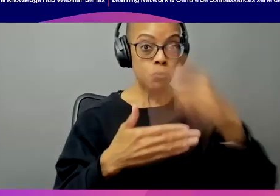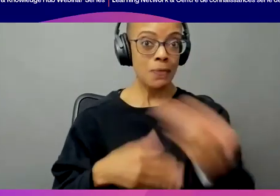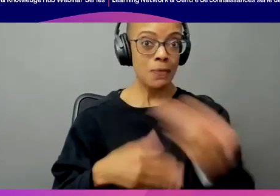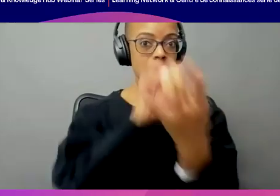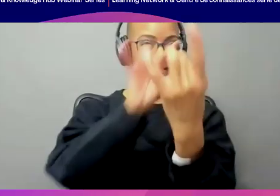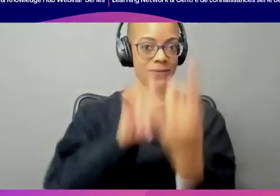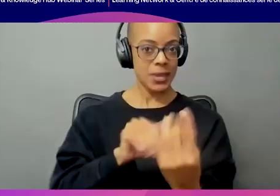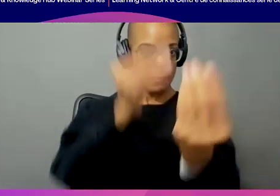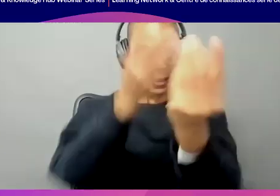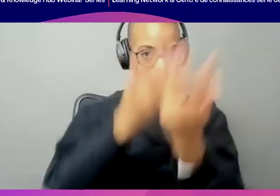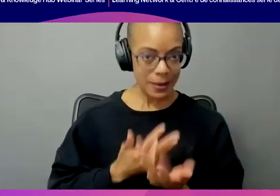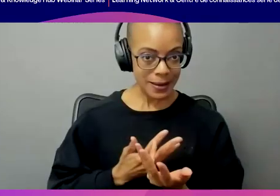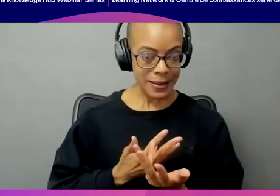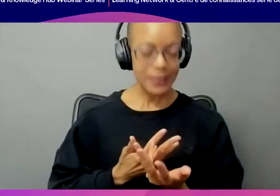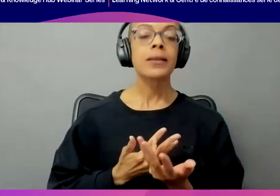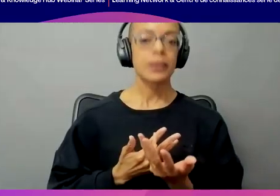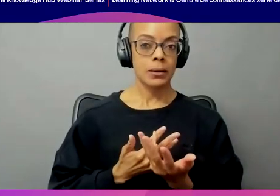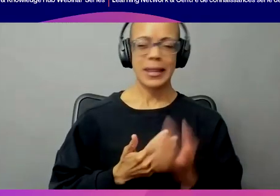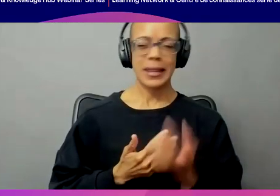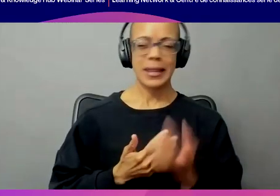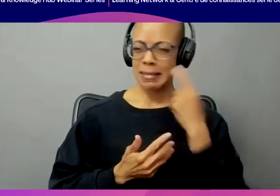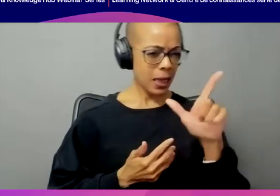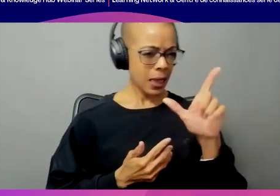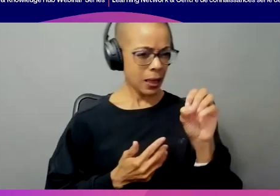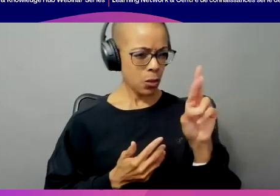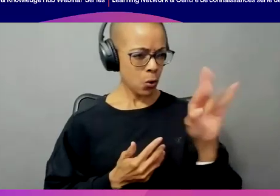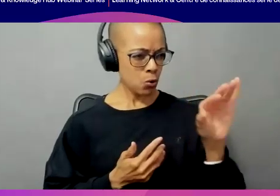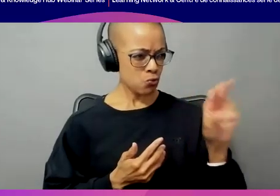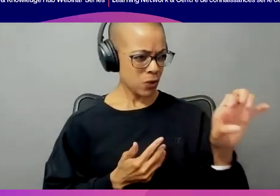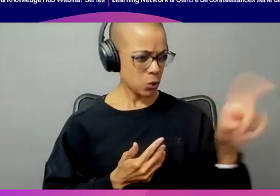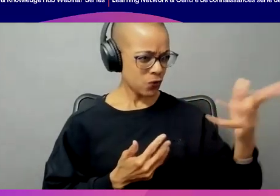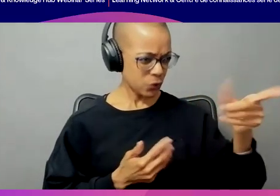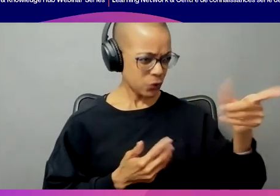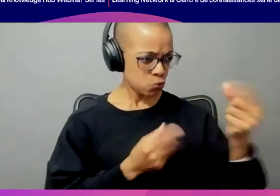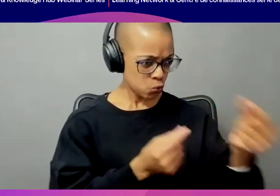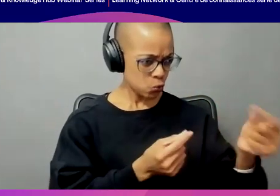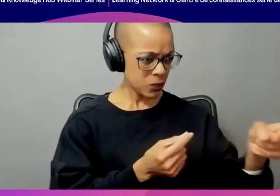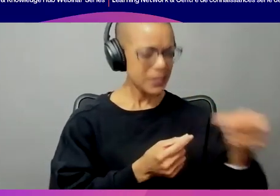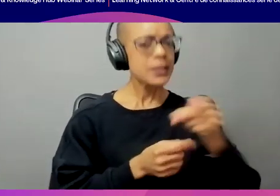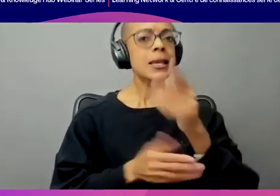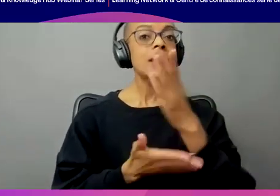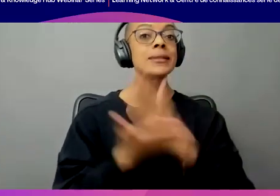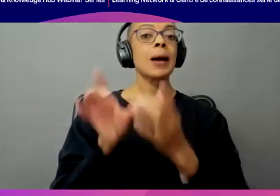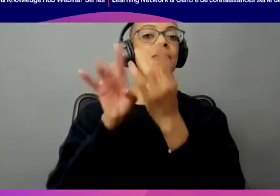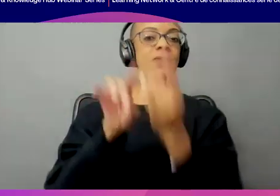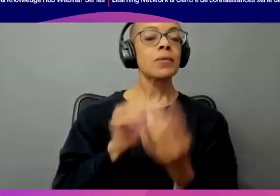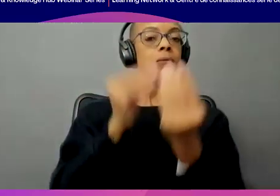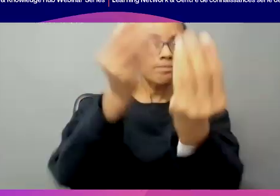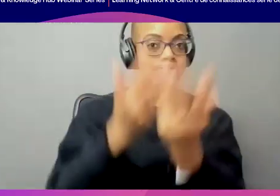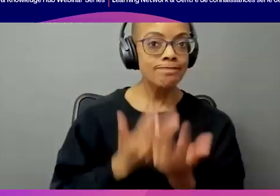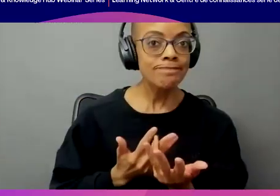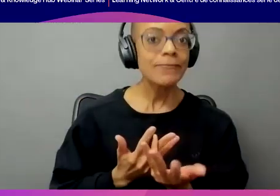have liked to have had, and I think maybe Lorraine, you do this, some version of the manual